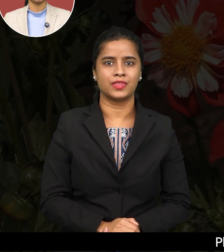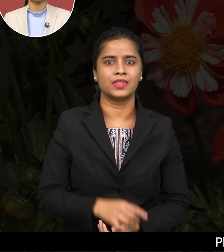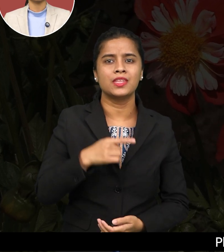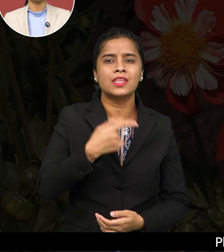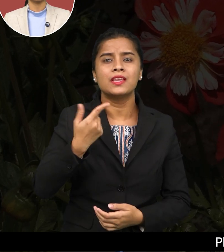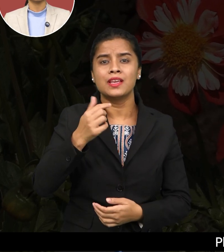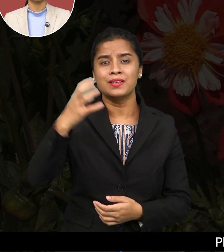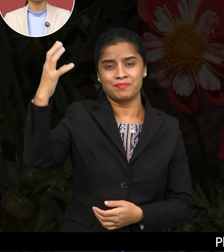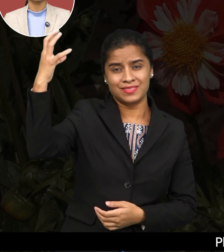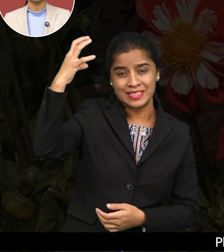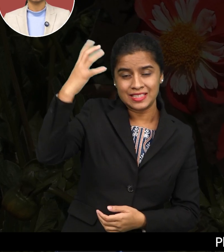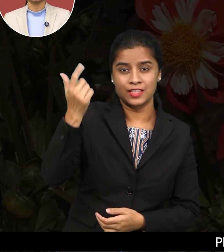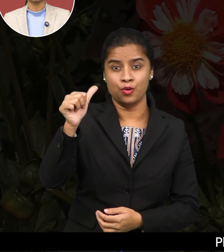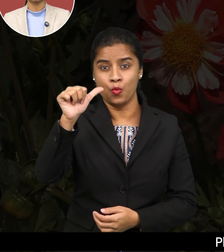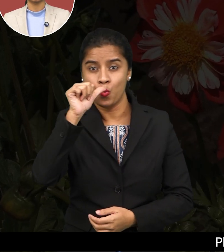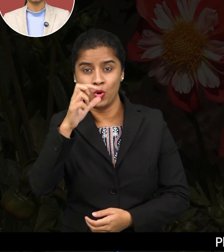photosynthesis,